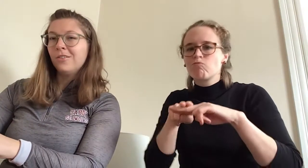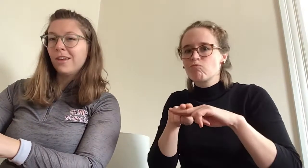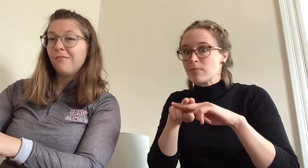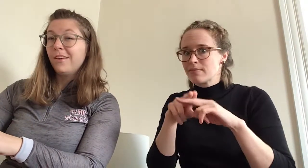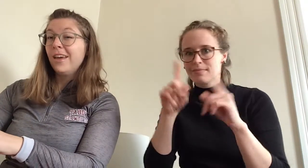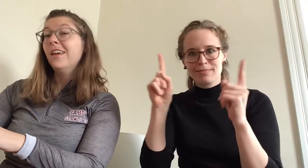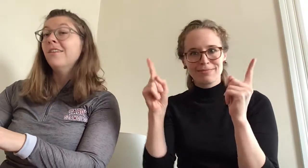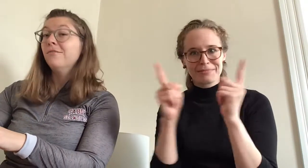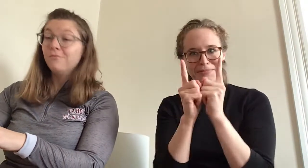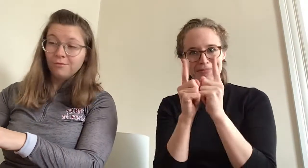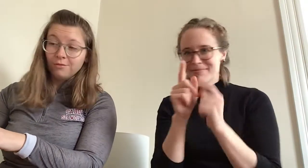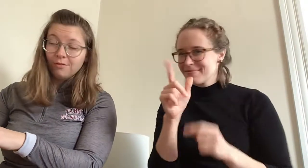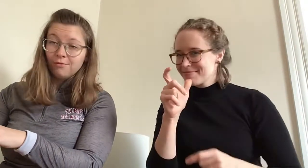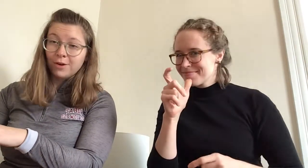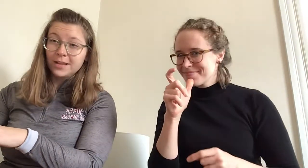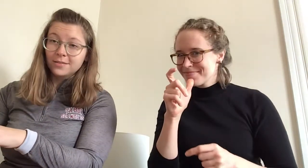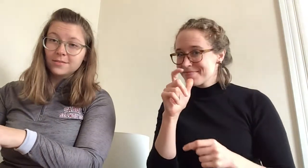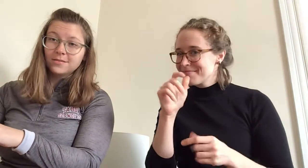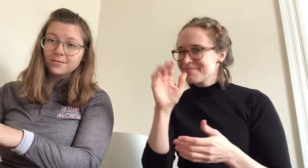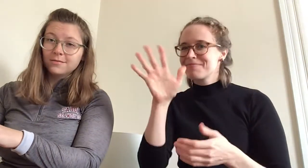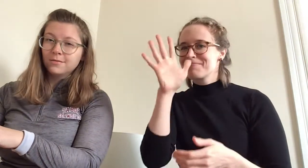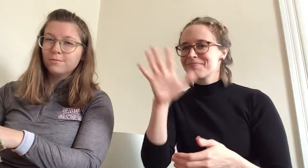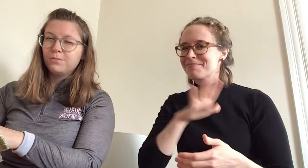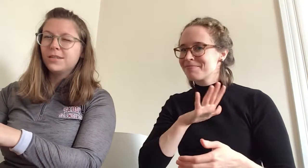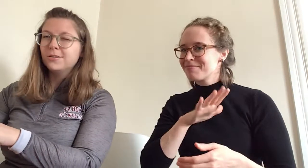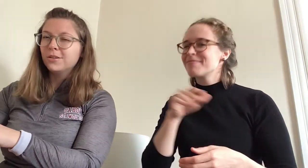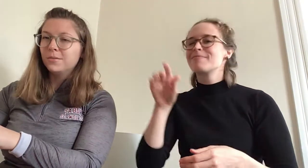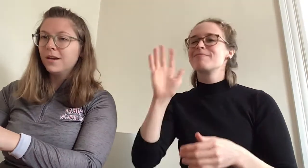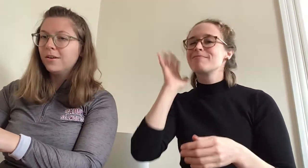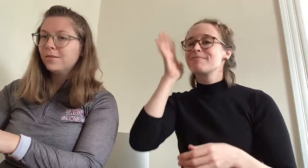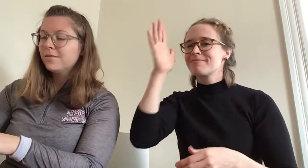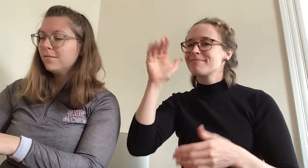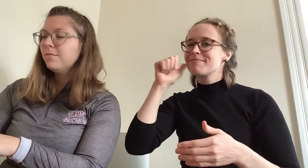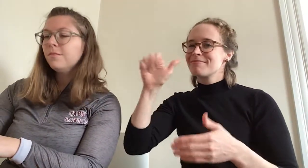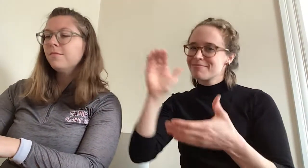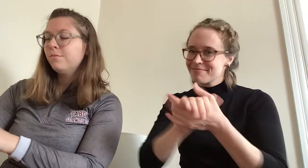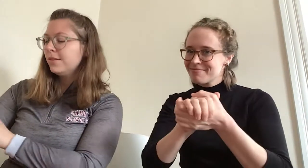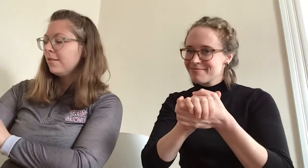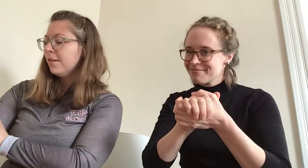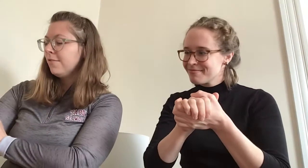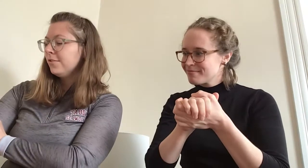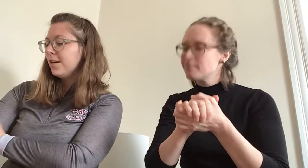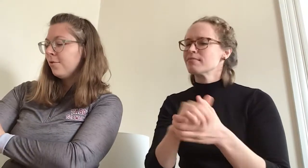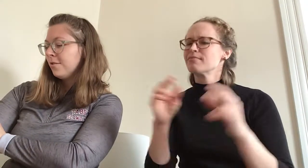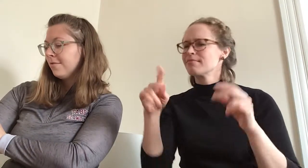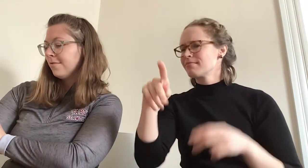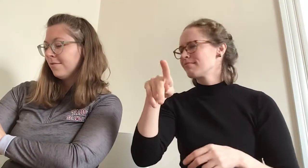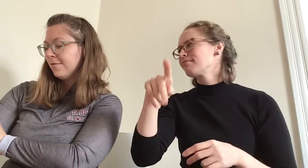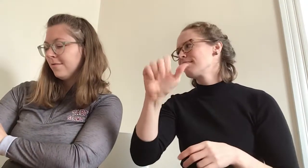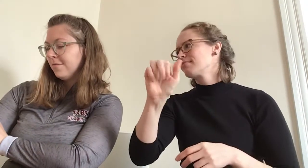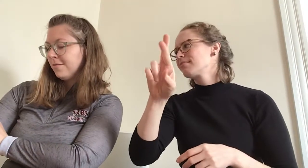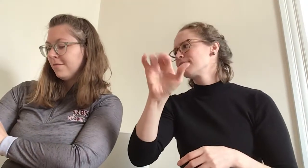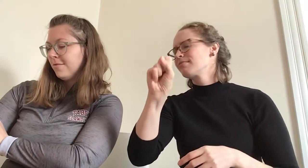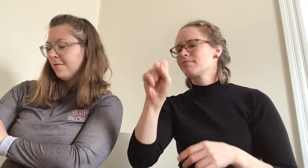A little cafe in France, potentially Paris, based on the Eiffel Tower.